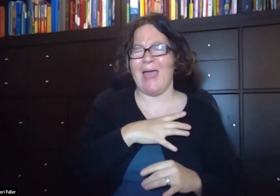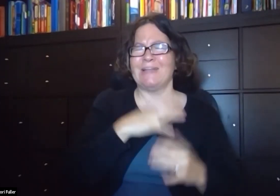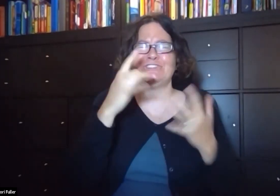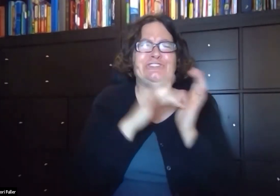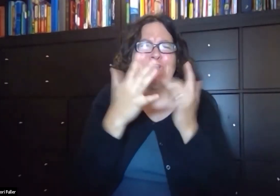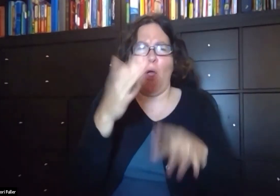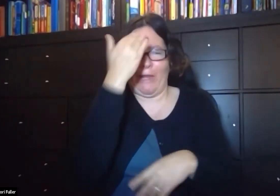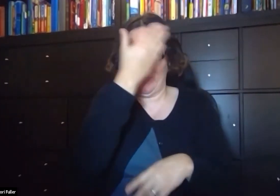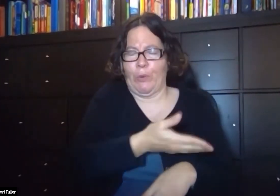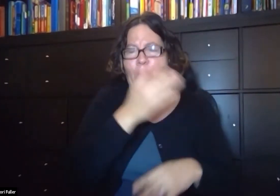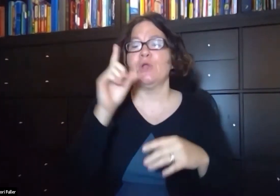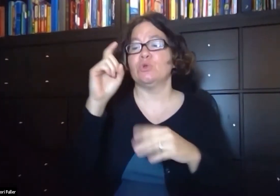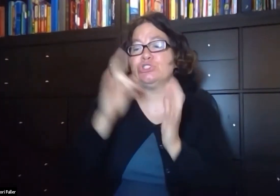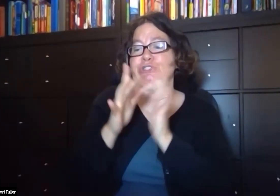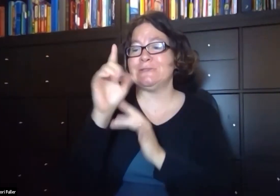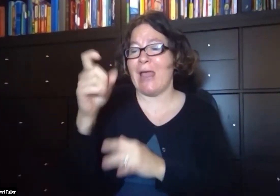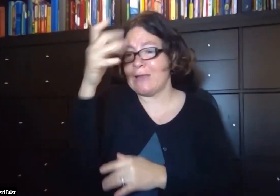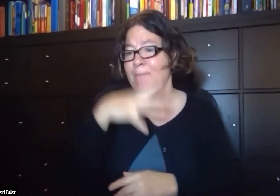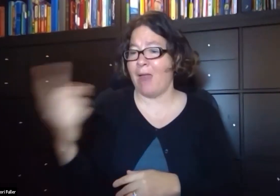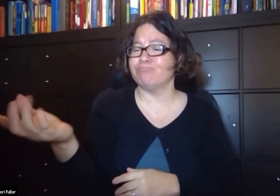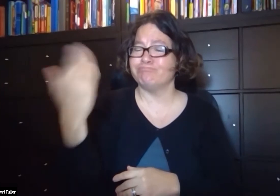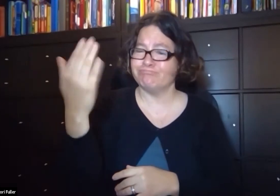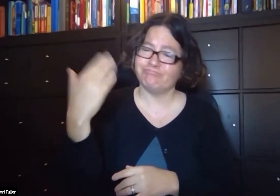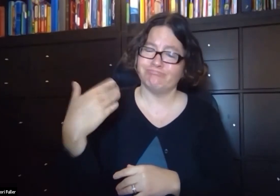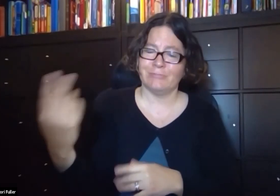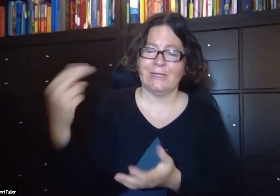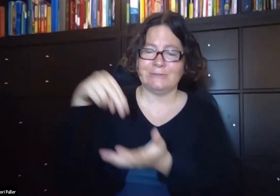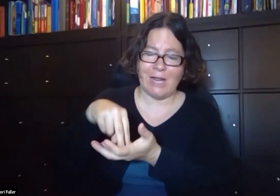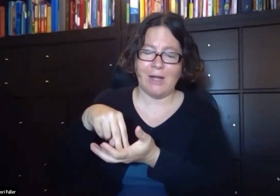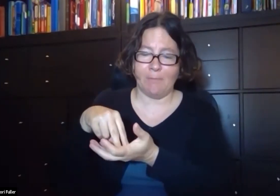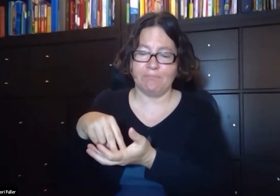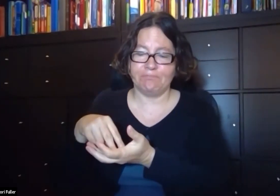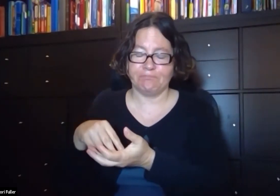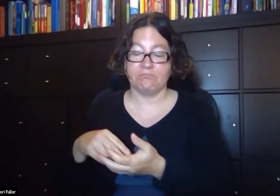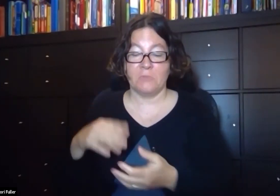not supposed to be doing or breaking the laws.